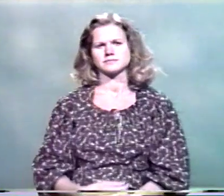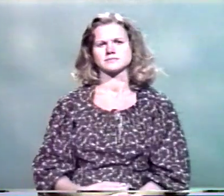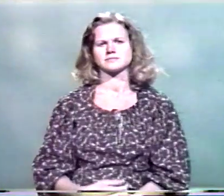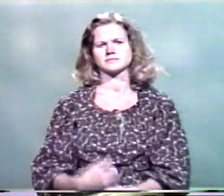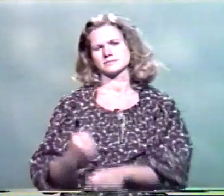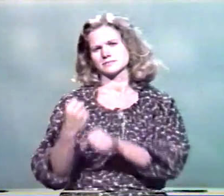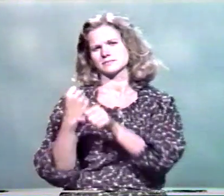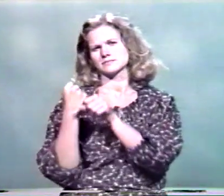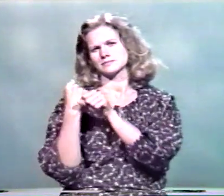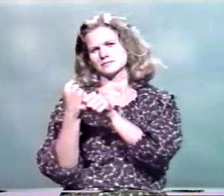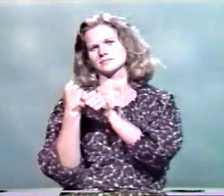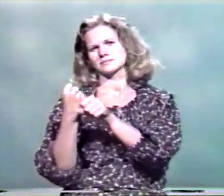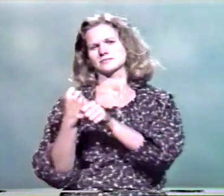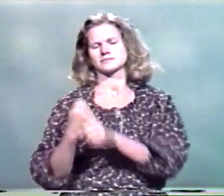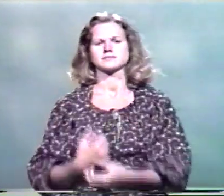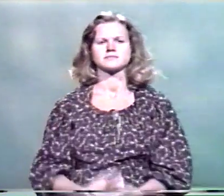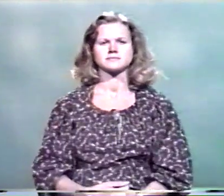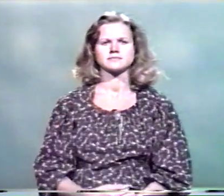Baseball or softball.